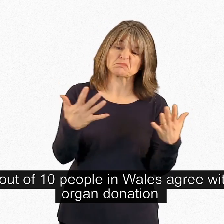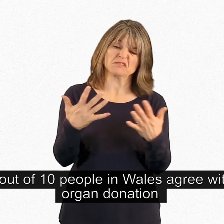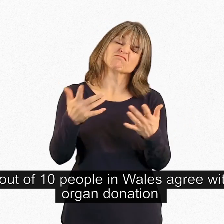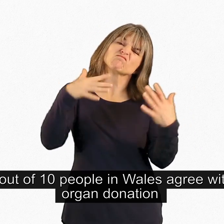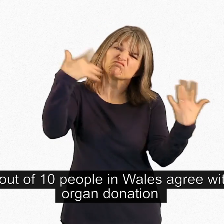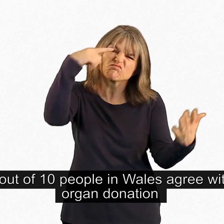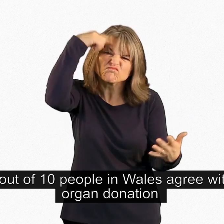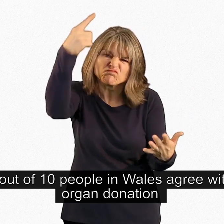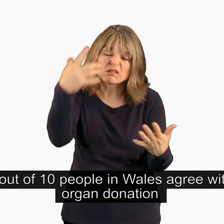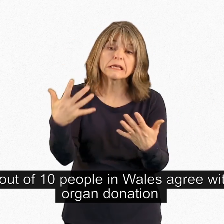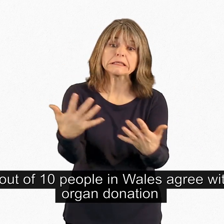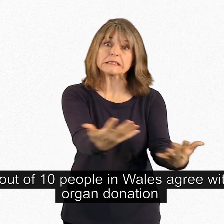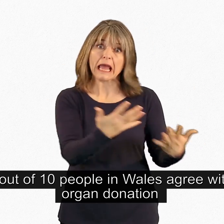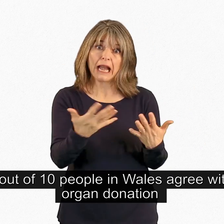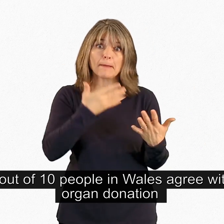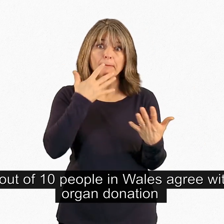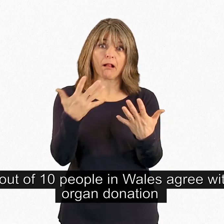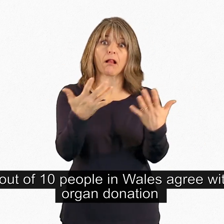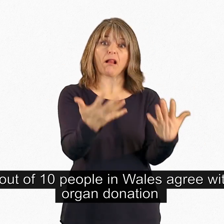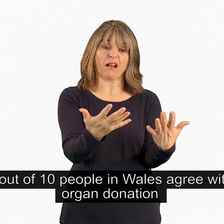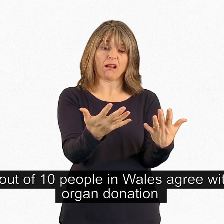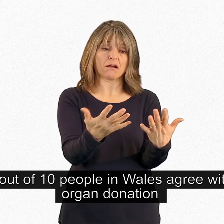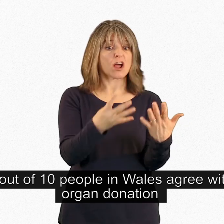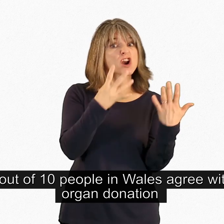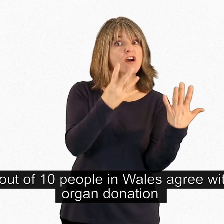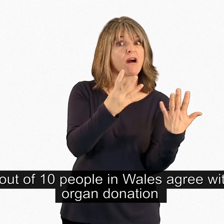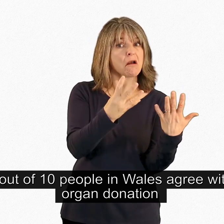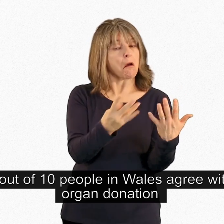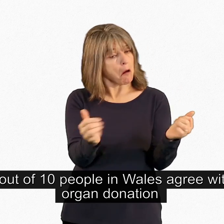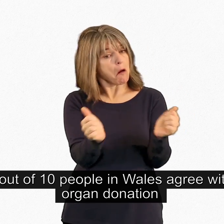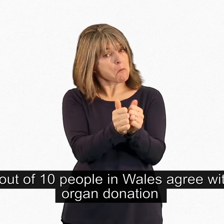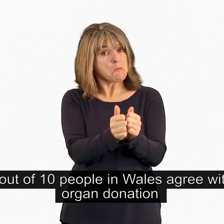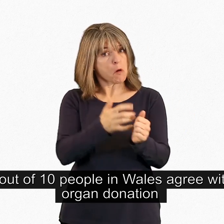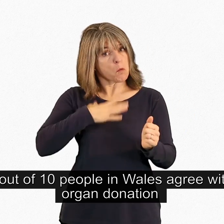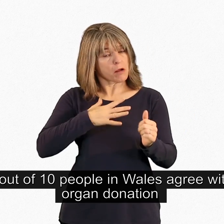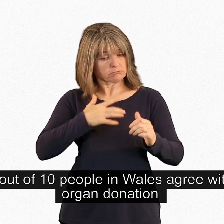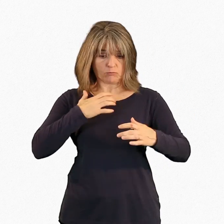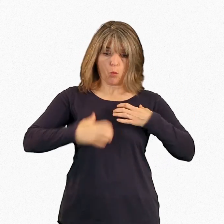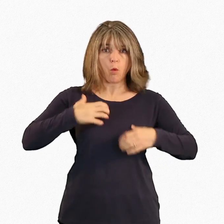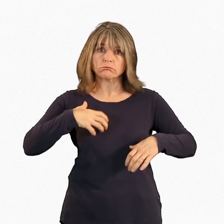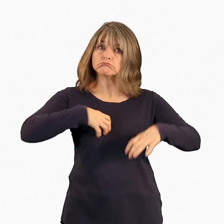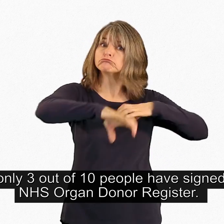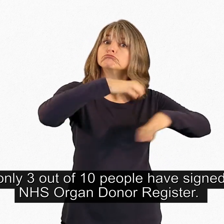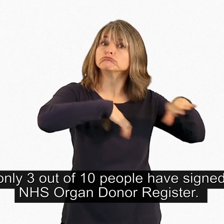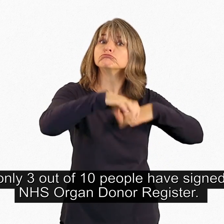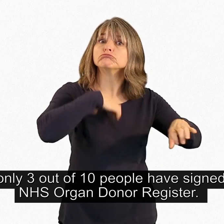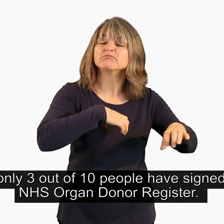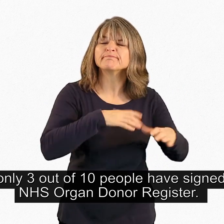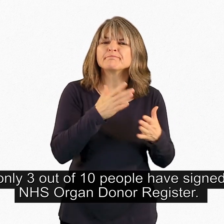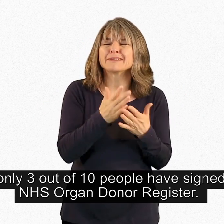9 out of 10 people in Wales agree with organ donation, but only 3 out